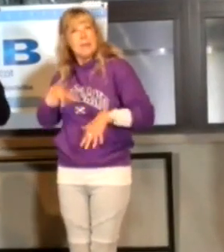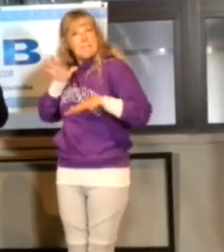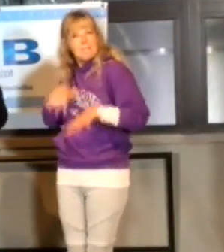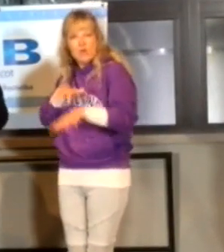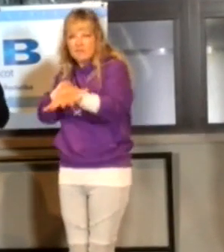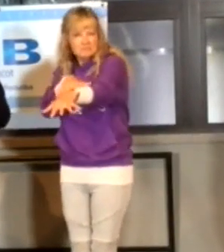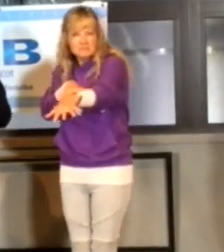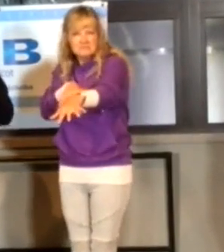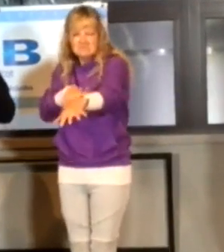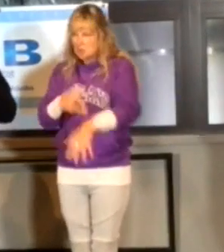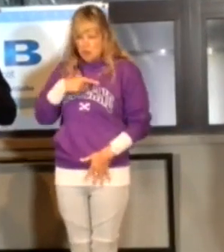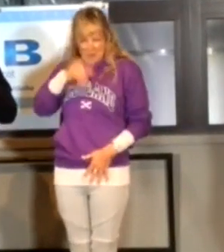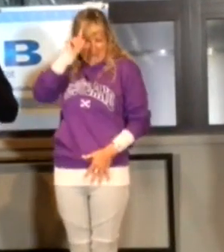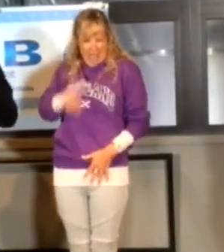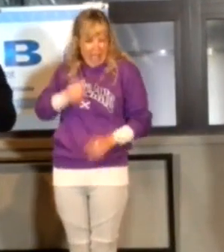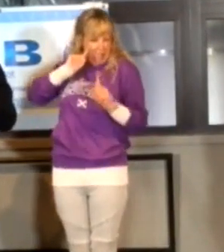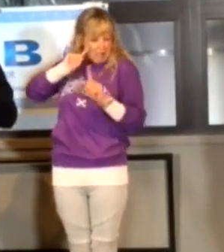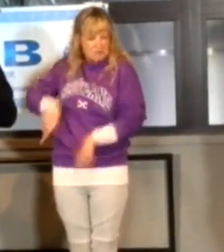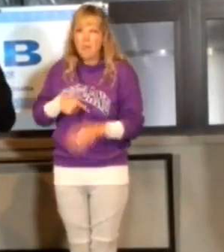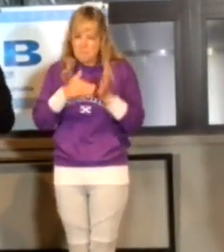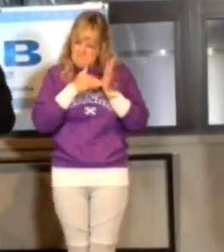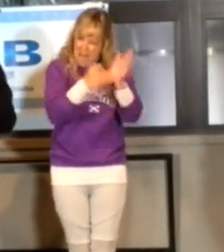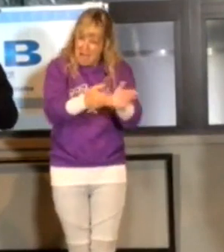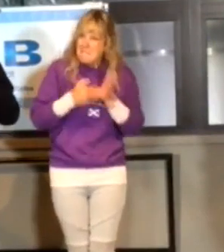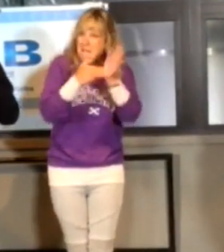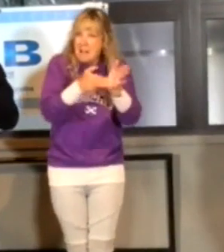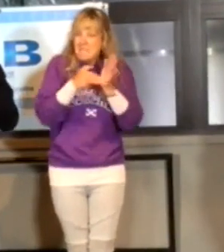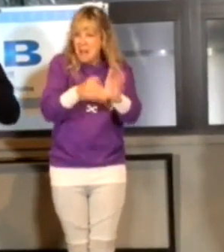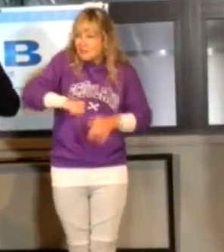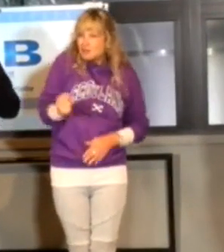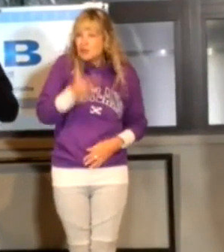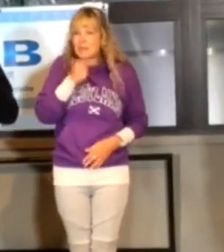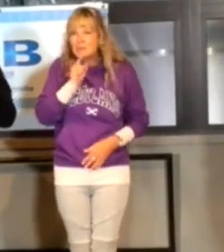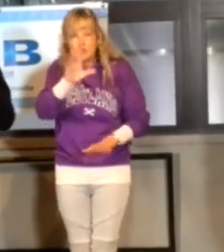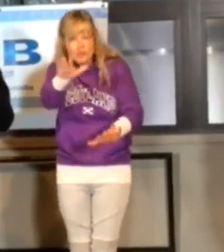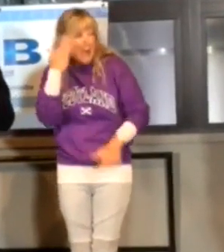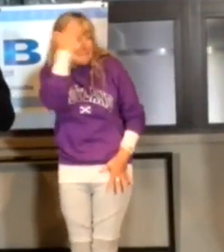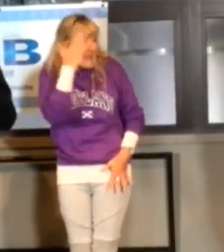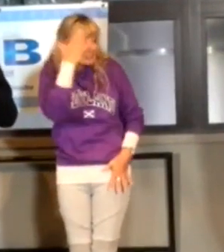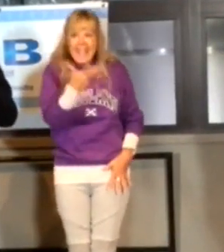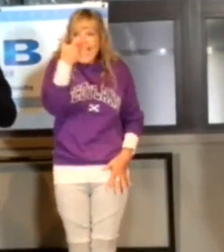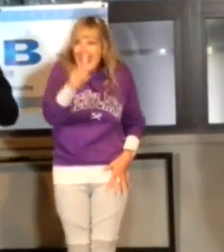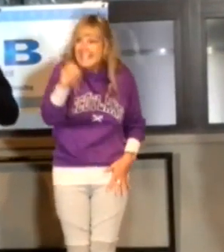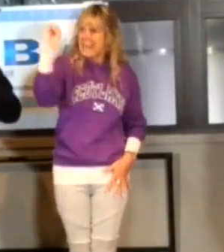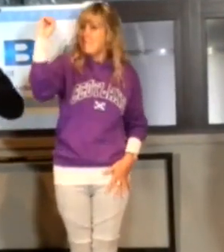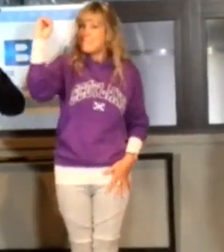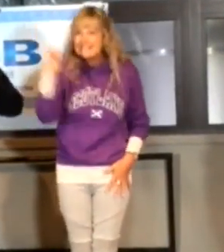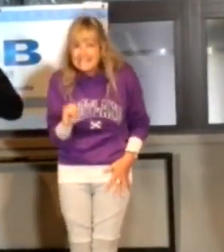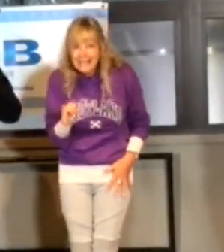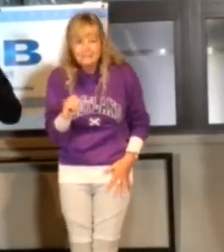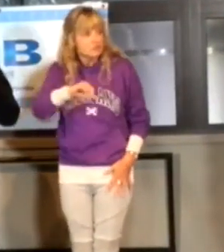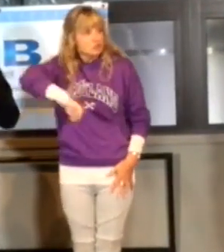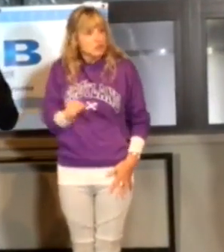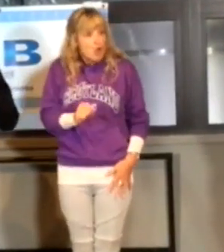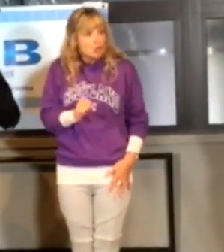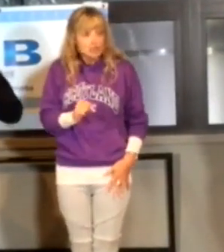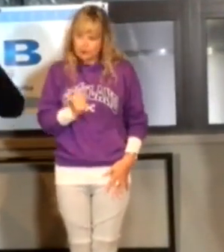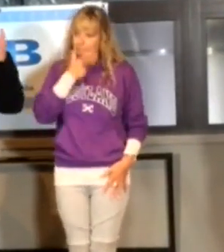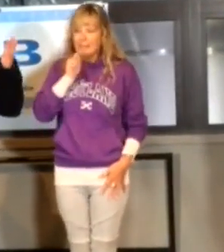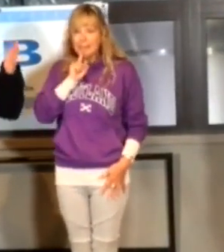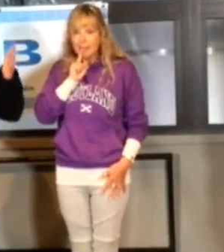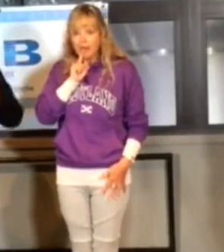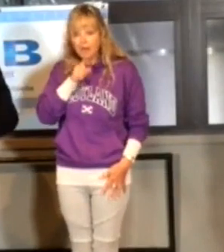do not deny the rights of millions of Scots. Imagine 80%. 80% of the Scottish representation